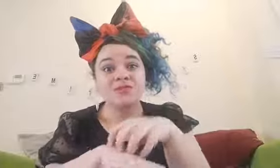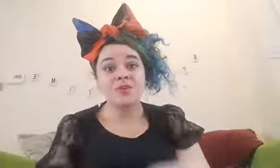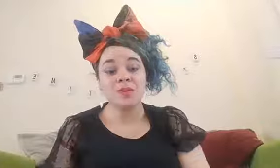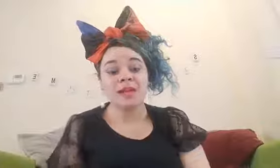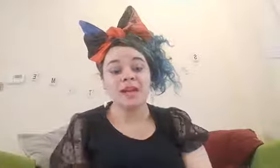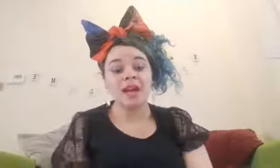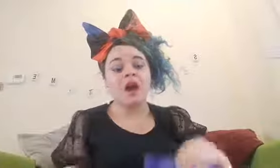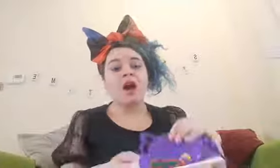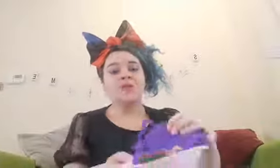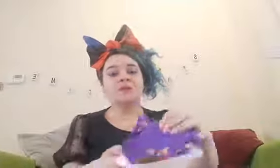strawberry cake.